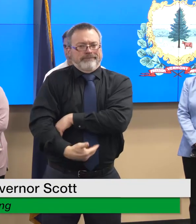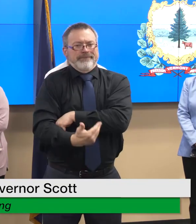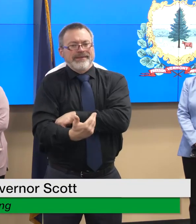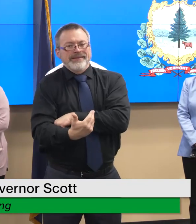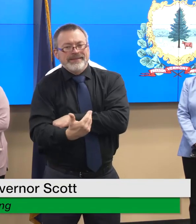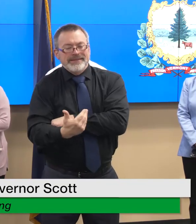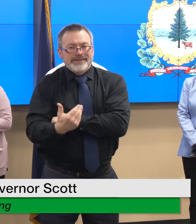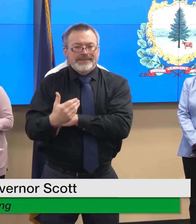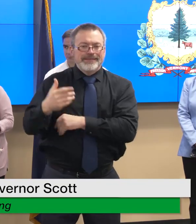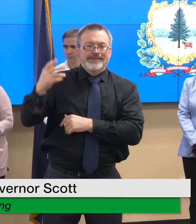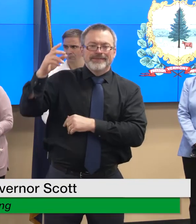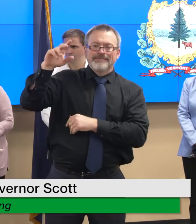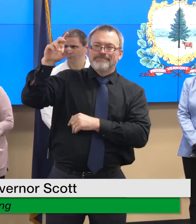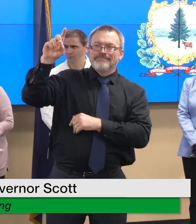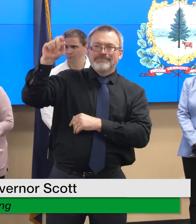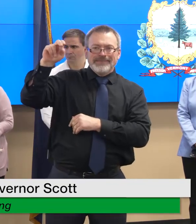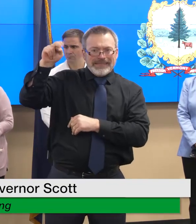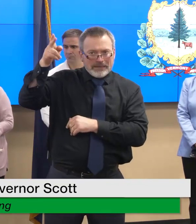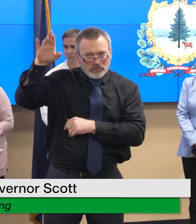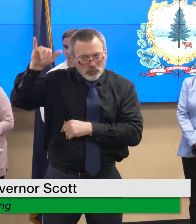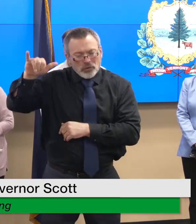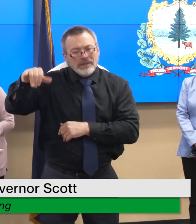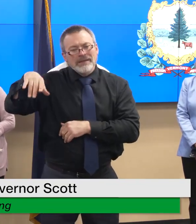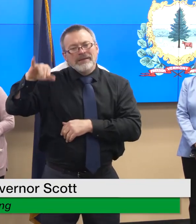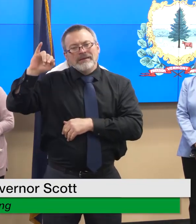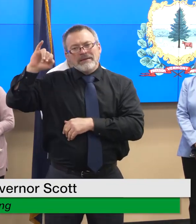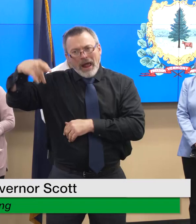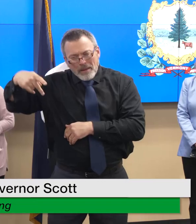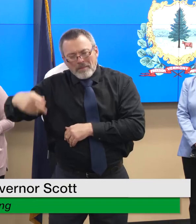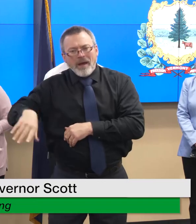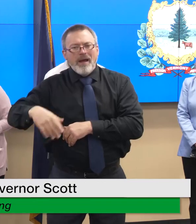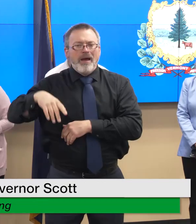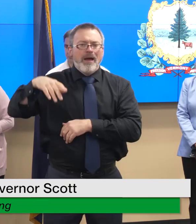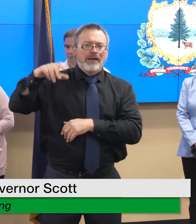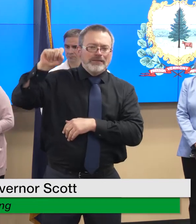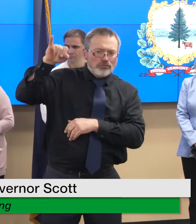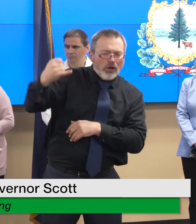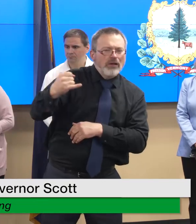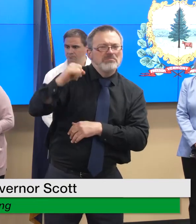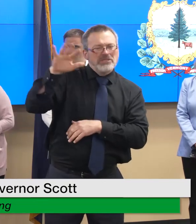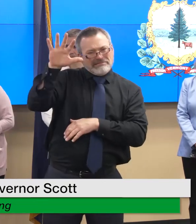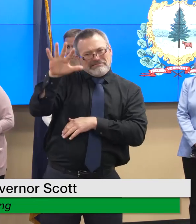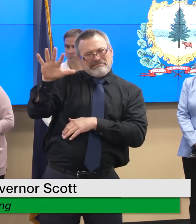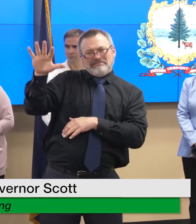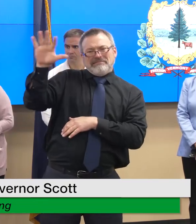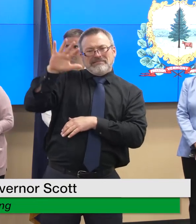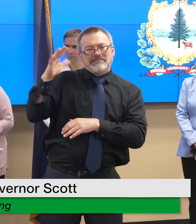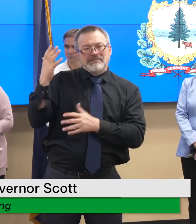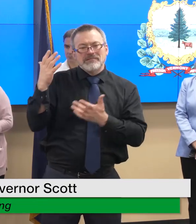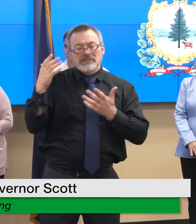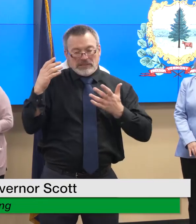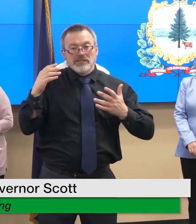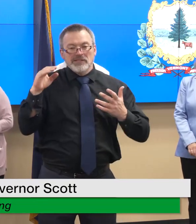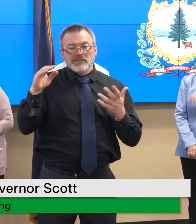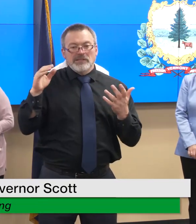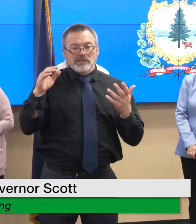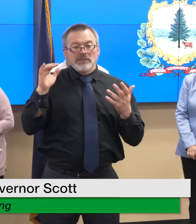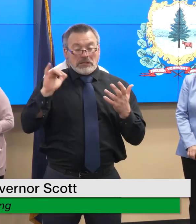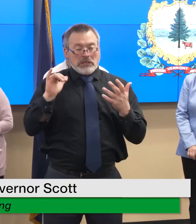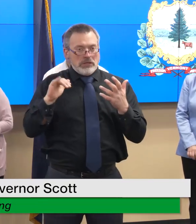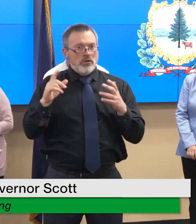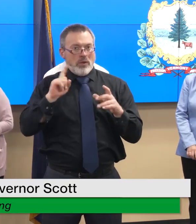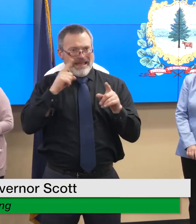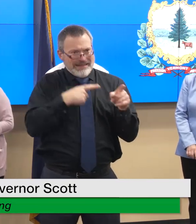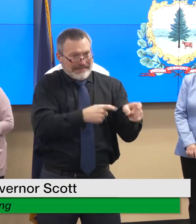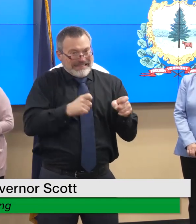Island Pond. We moved quickly in the early morning hours to activate Swiftwater rescue teams to respond to the most heavily impacted